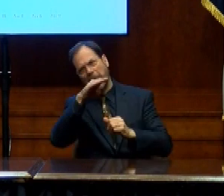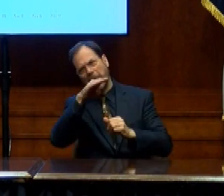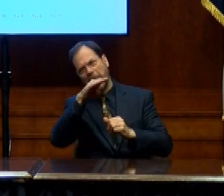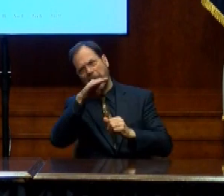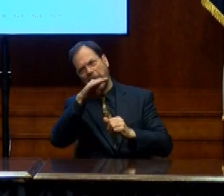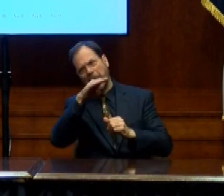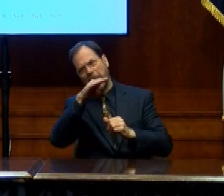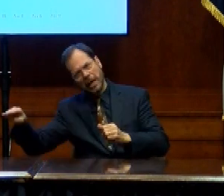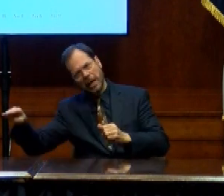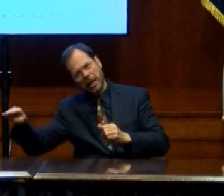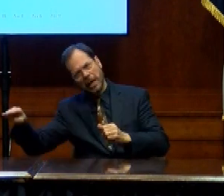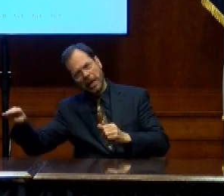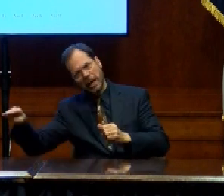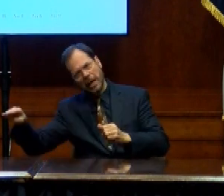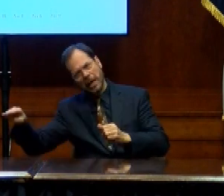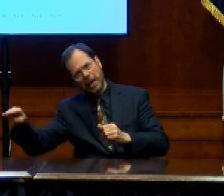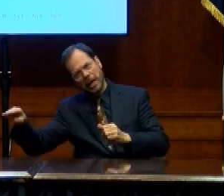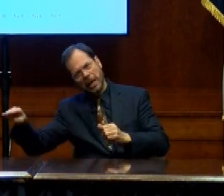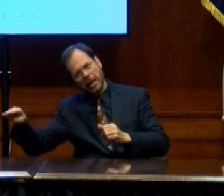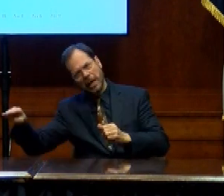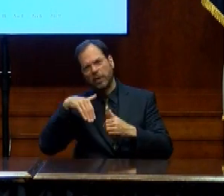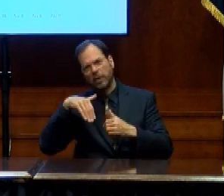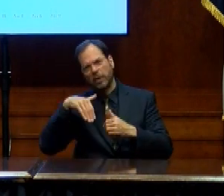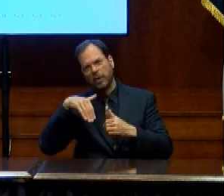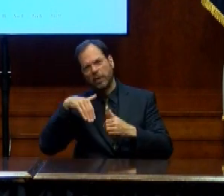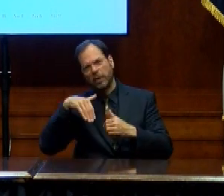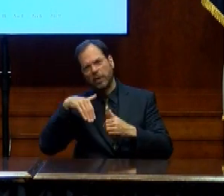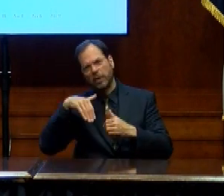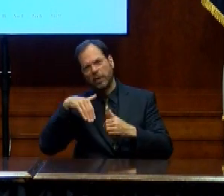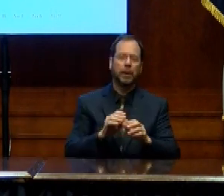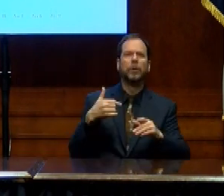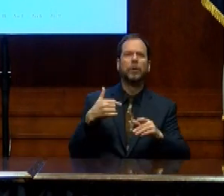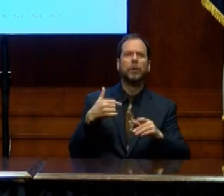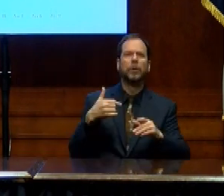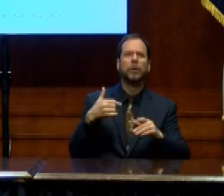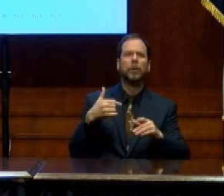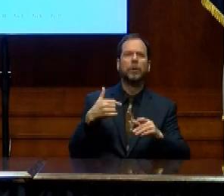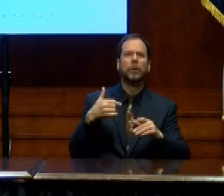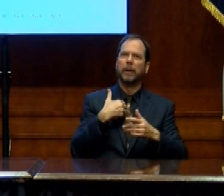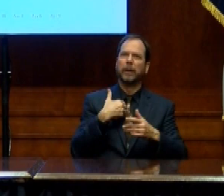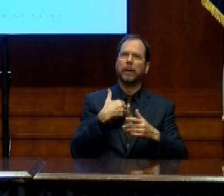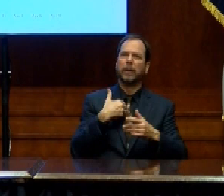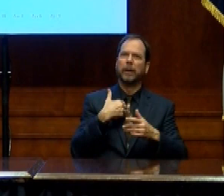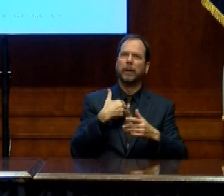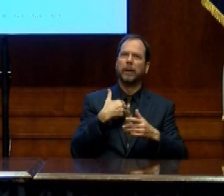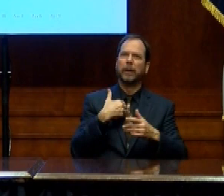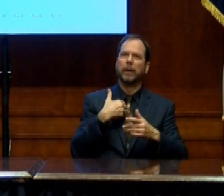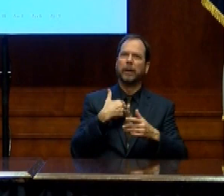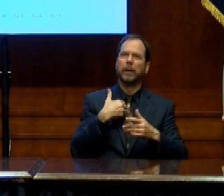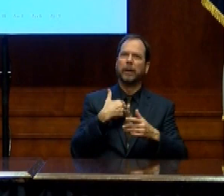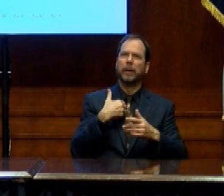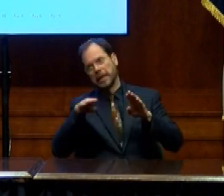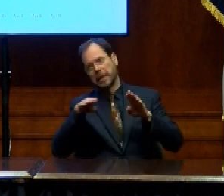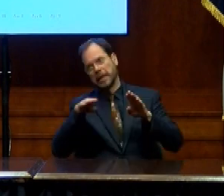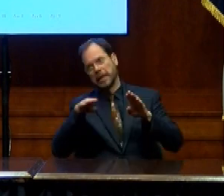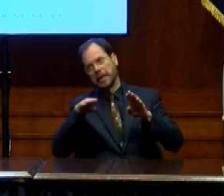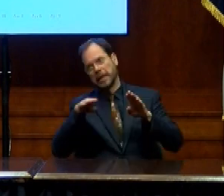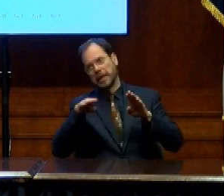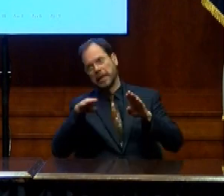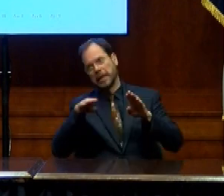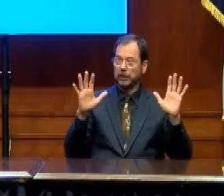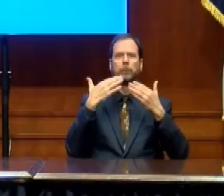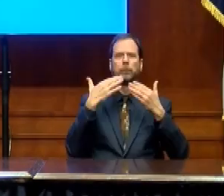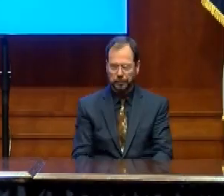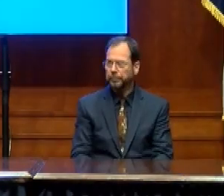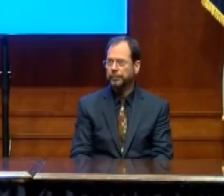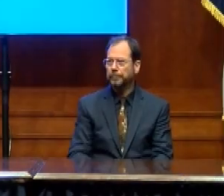down in the coming weeks, which will be a further signal that we have bent the curve. Next slide. That's it. Very